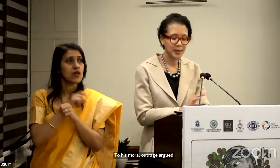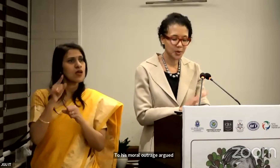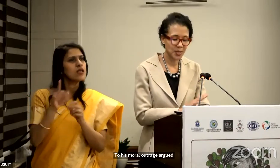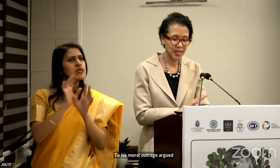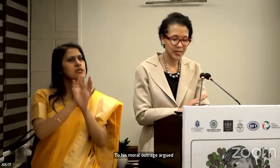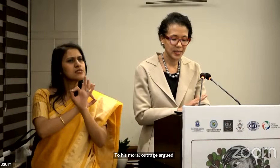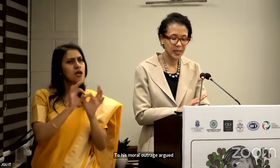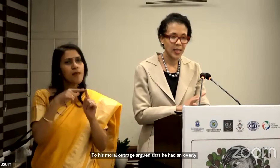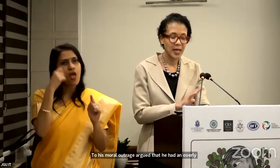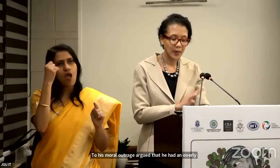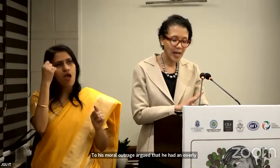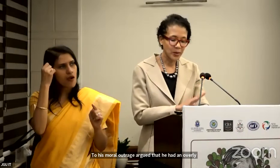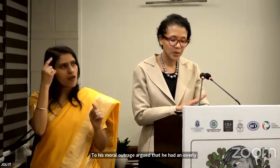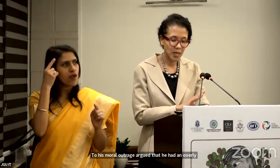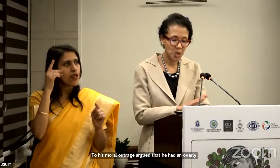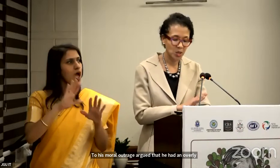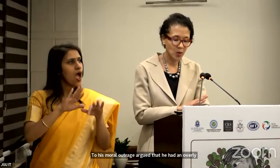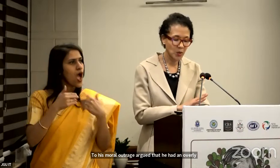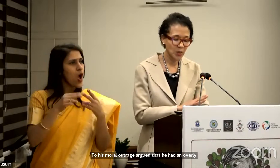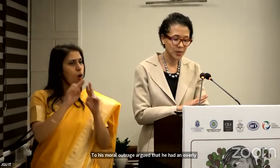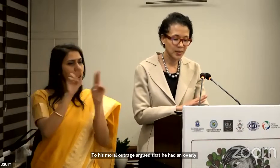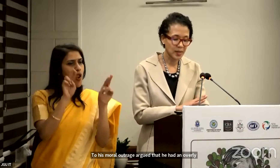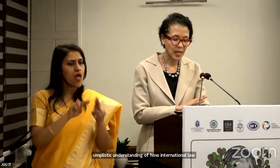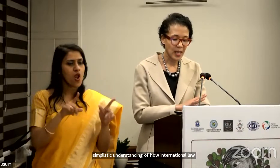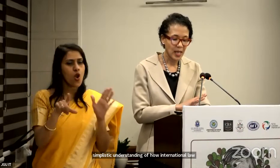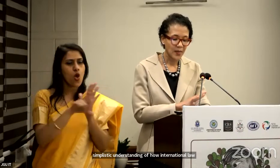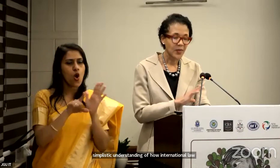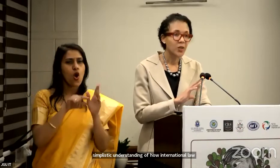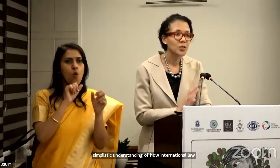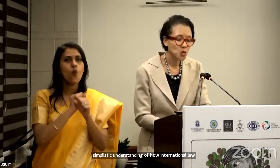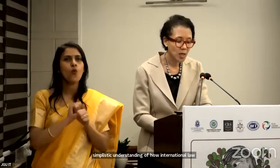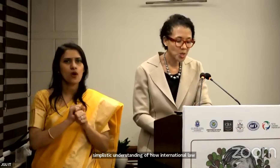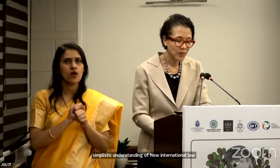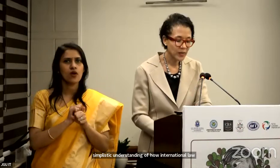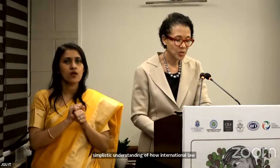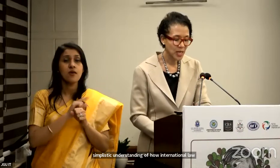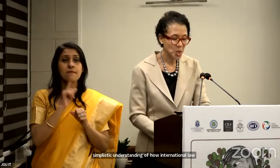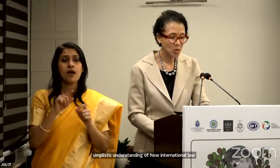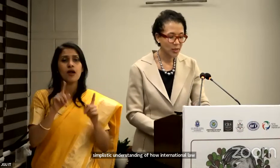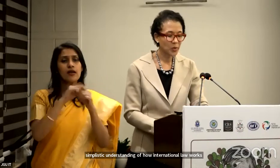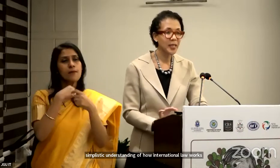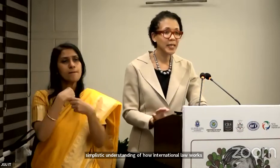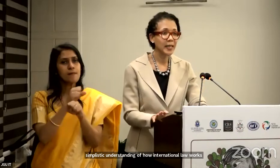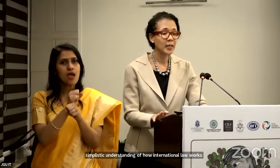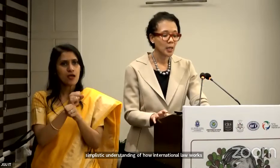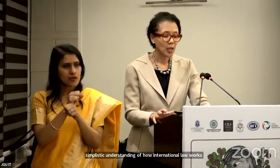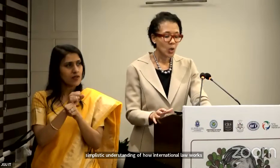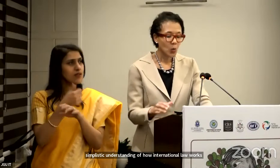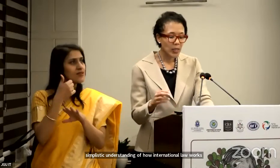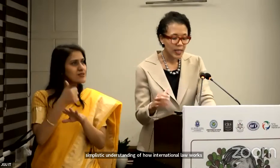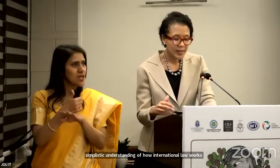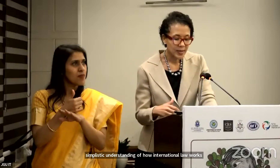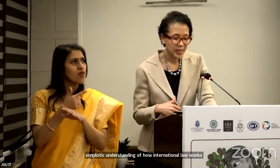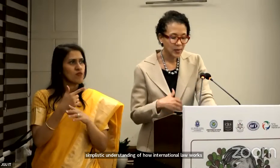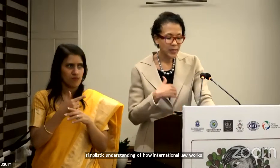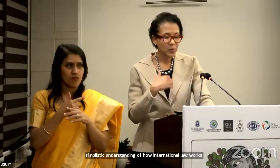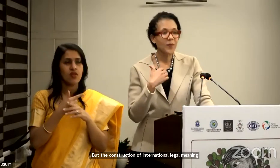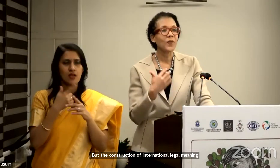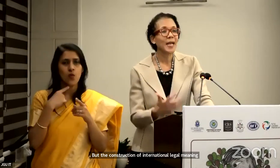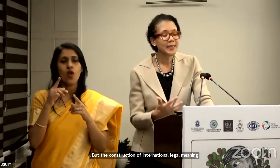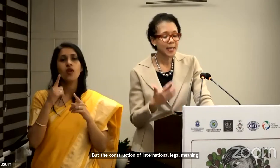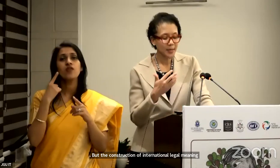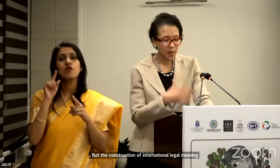simplistic understanding of how international law works, that the construction of international legal meaning would